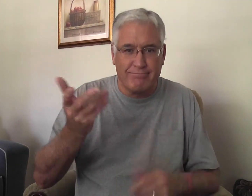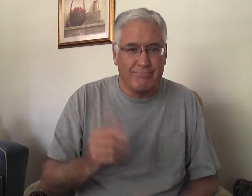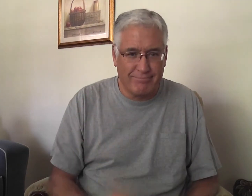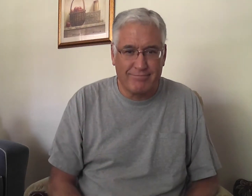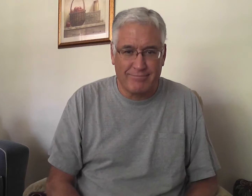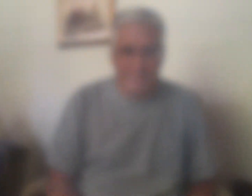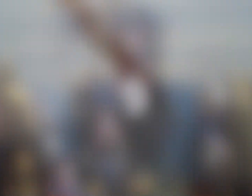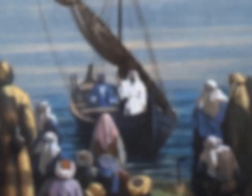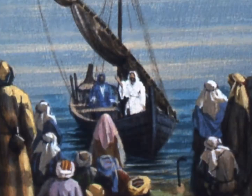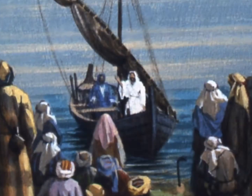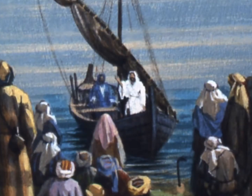teaching.